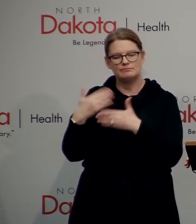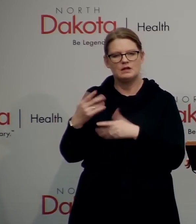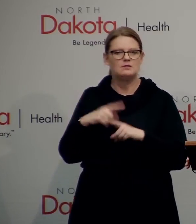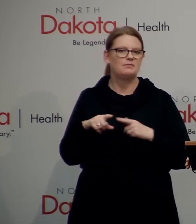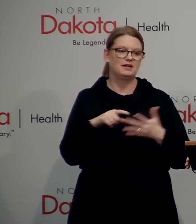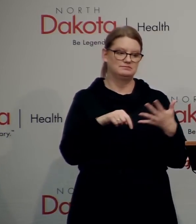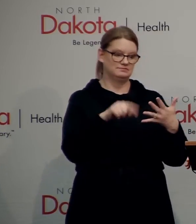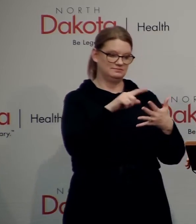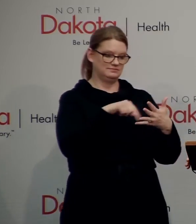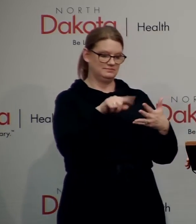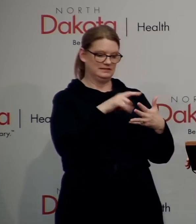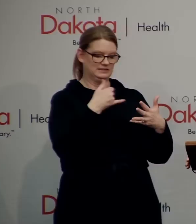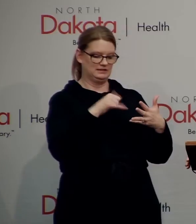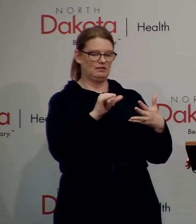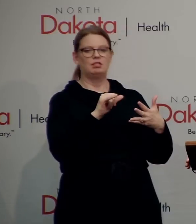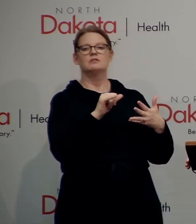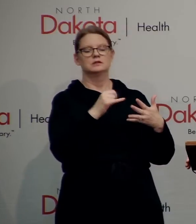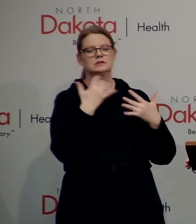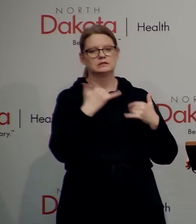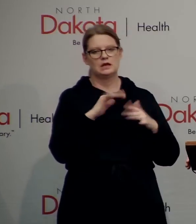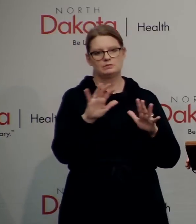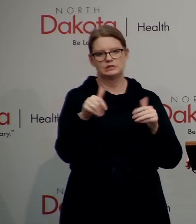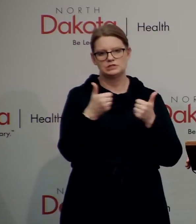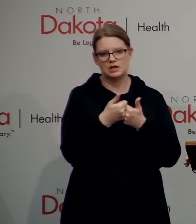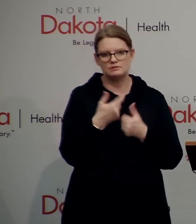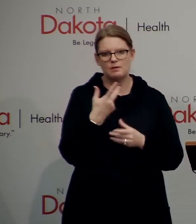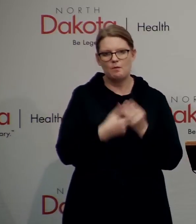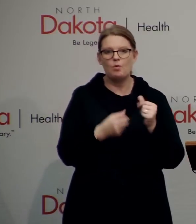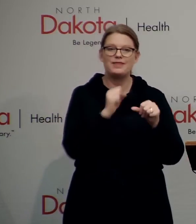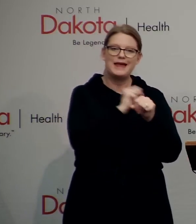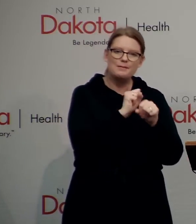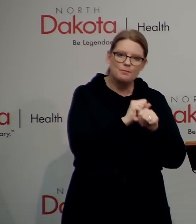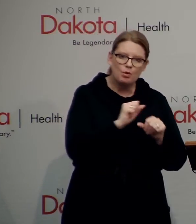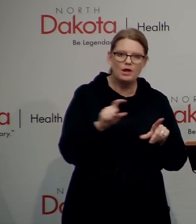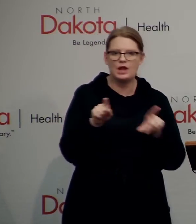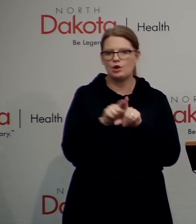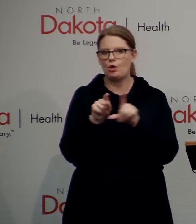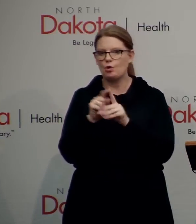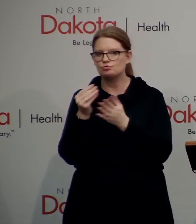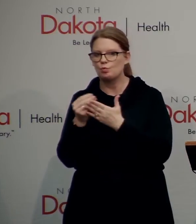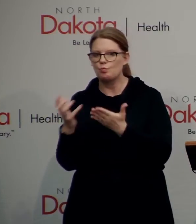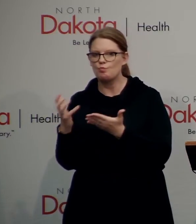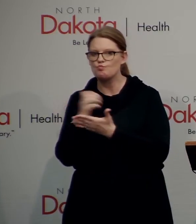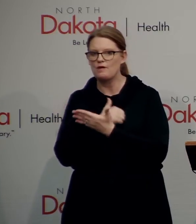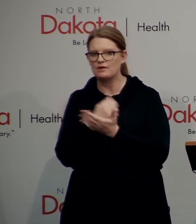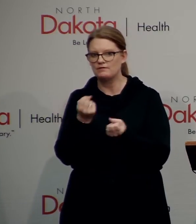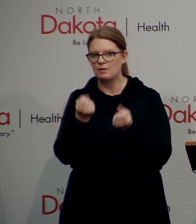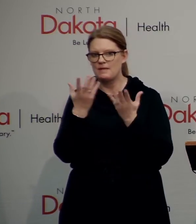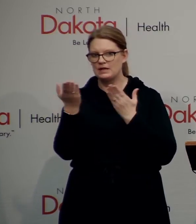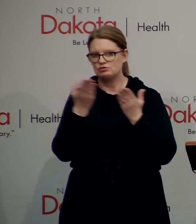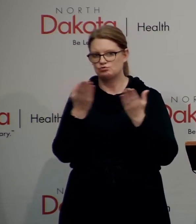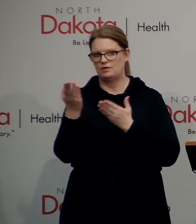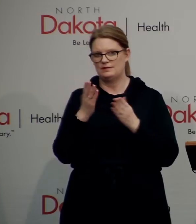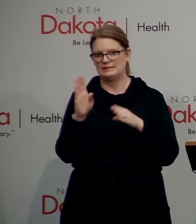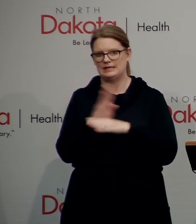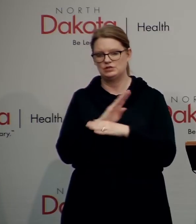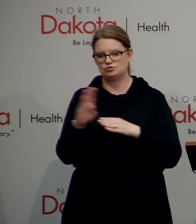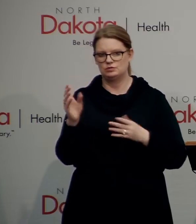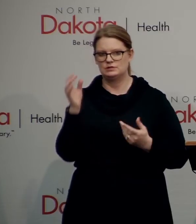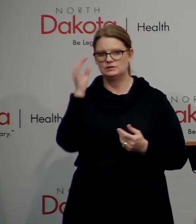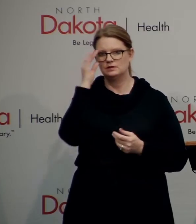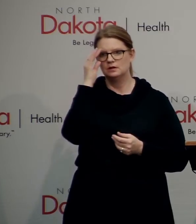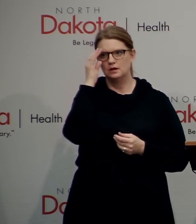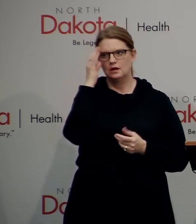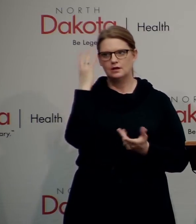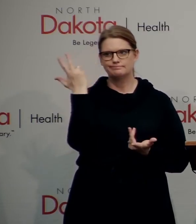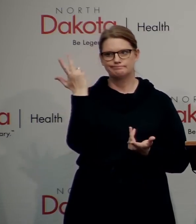you're going to see challenges there for both employment and revenue for many service industries, non-essential. So